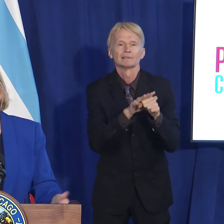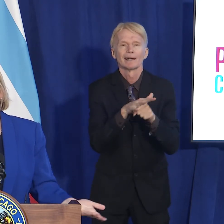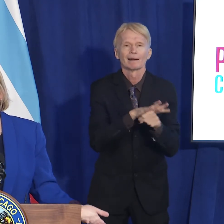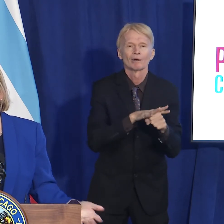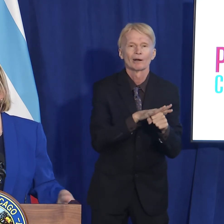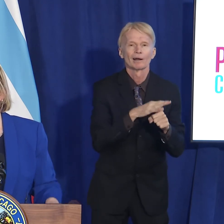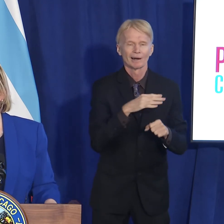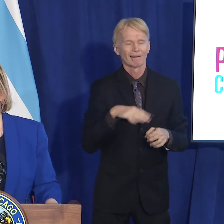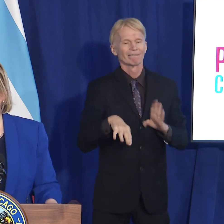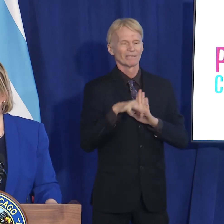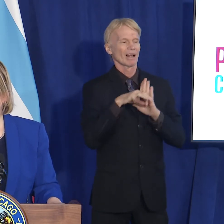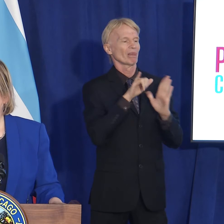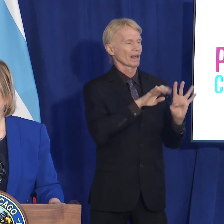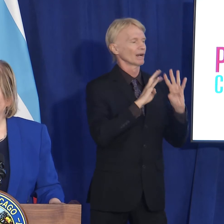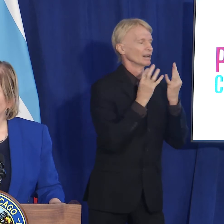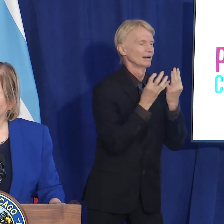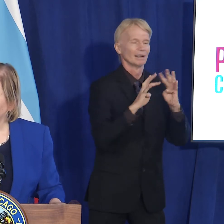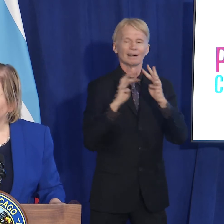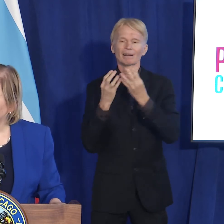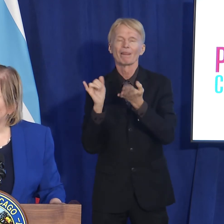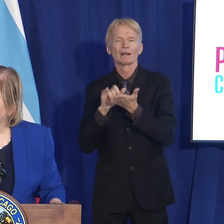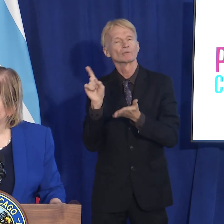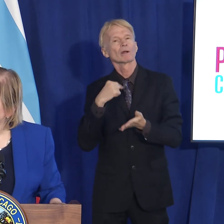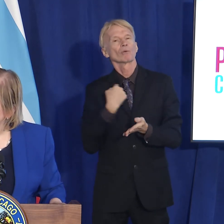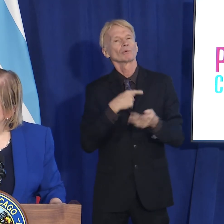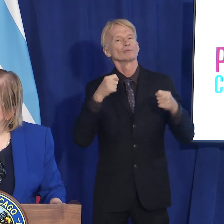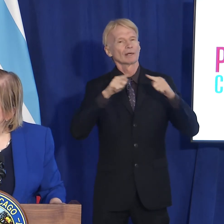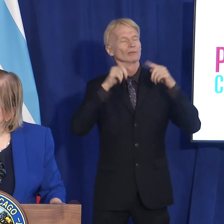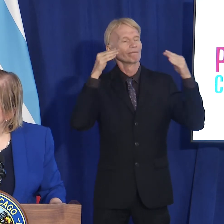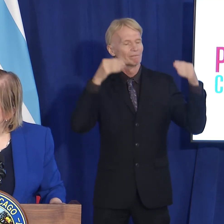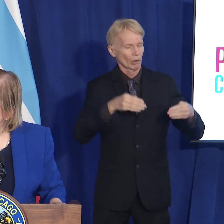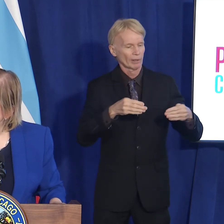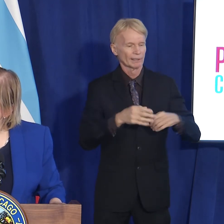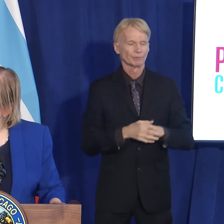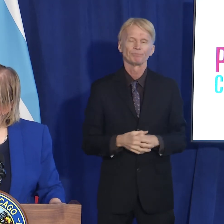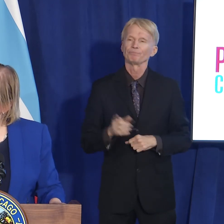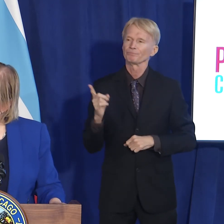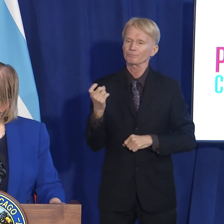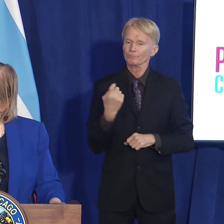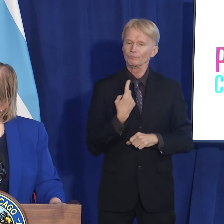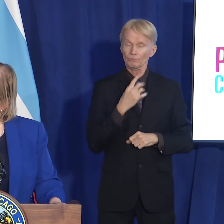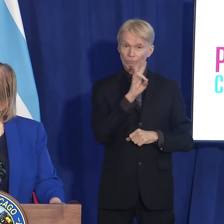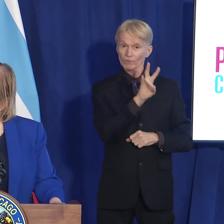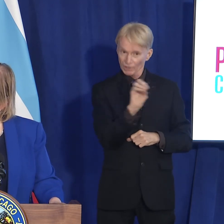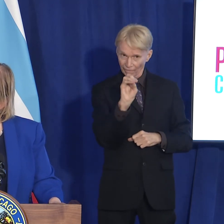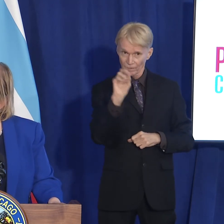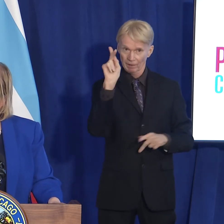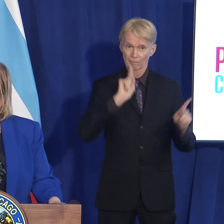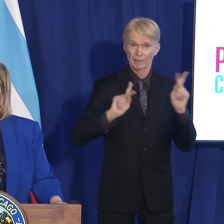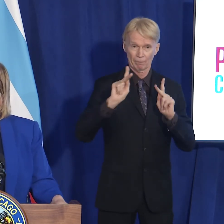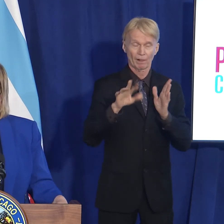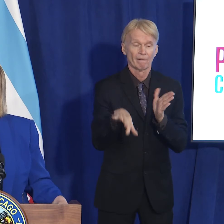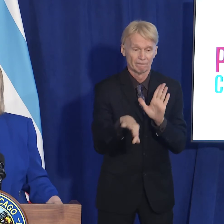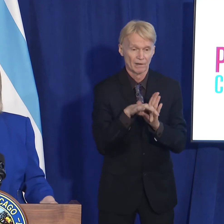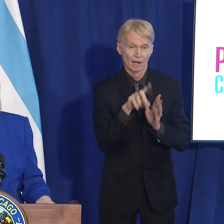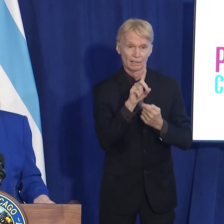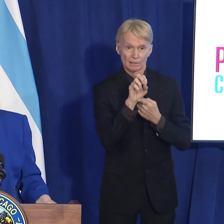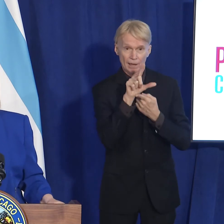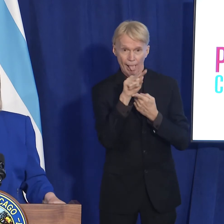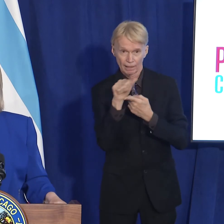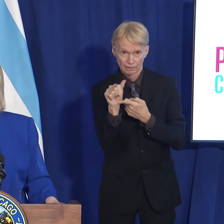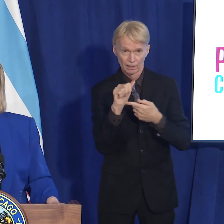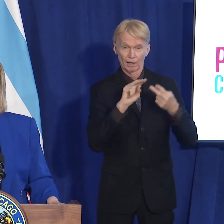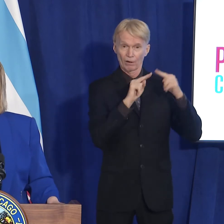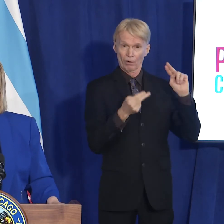where we are continuing to put our primary focus. Good afternoon. So of the 70 Chicagoans who have the Delta variant, how many of those people